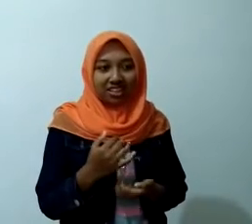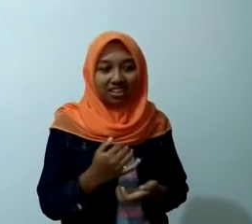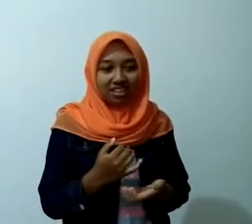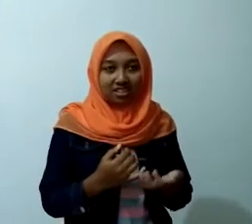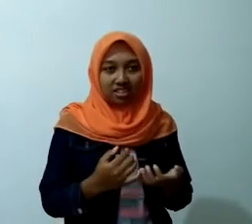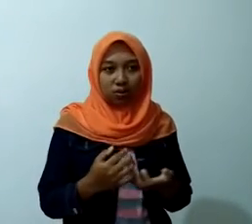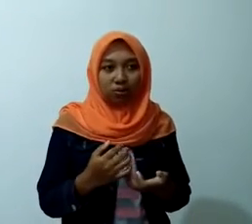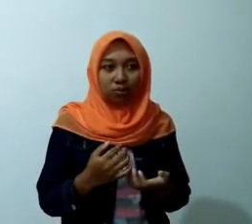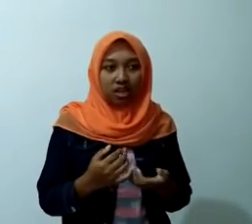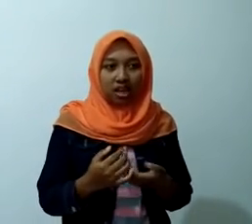the writer